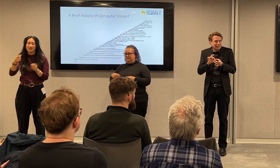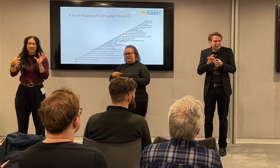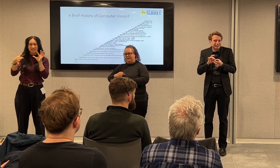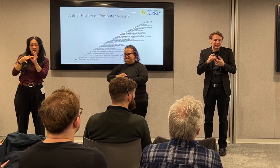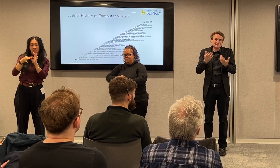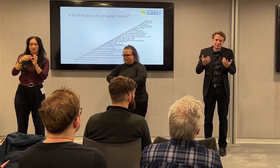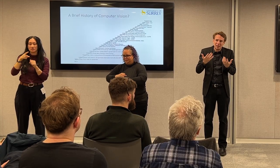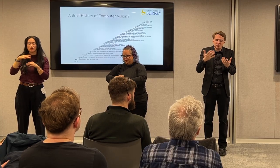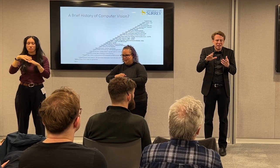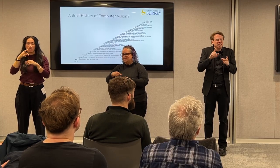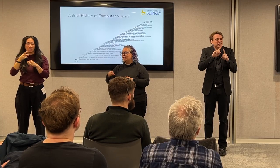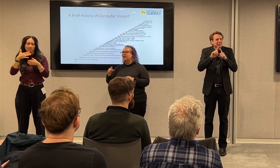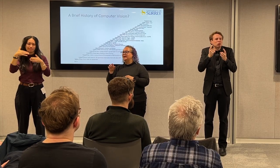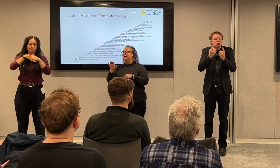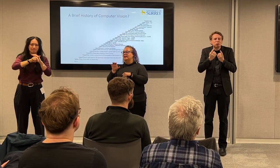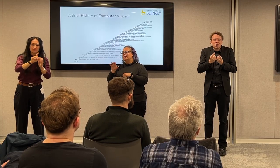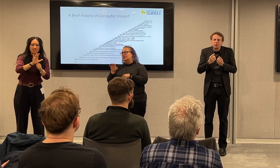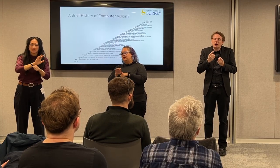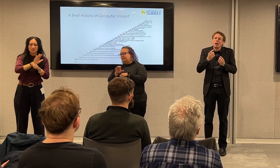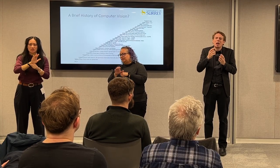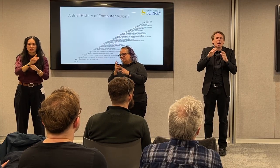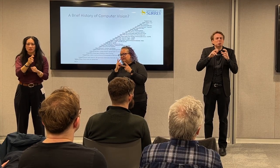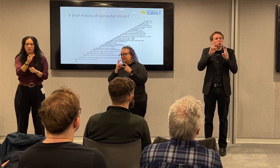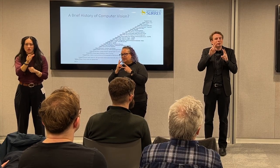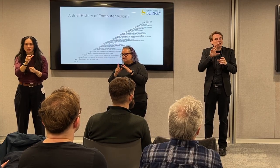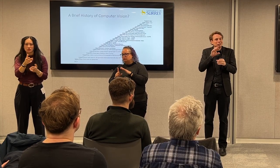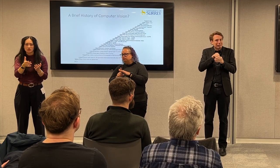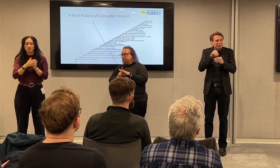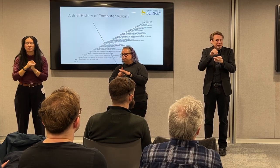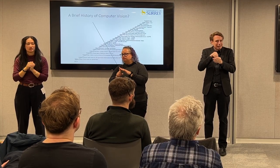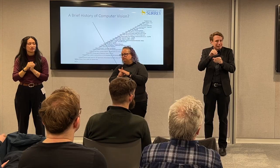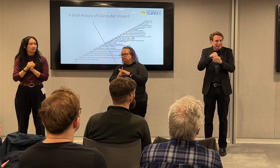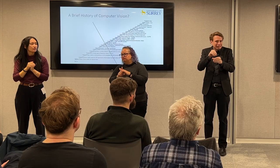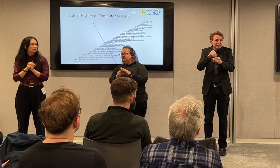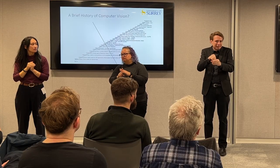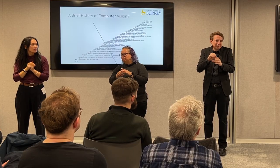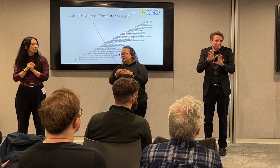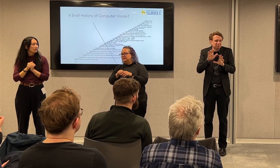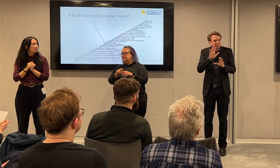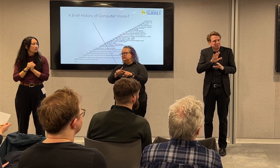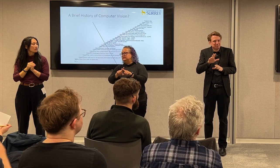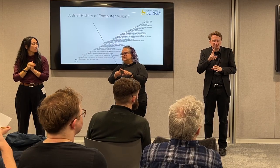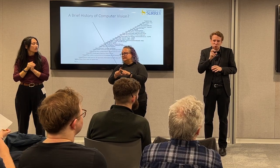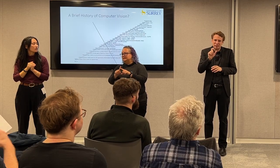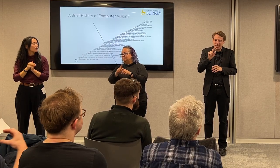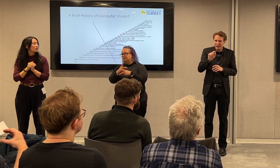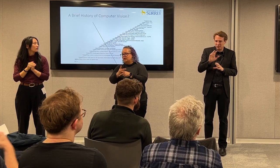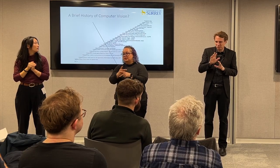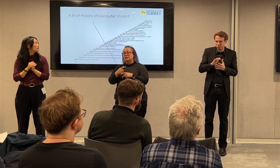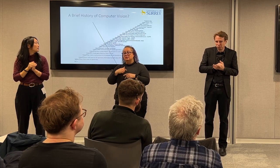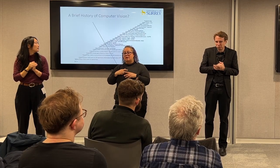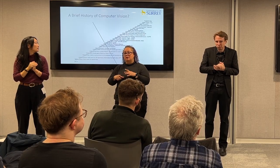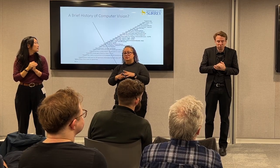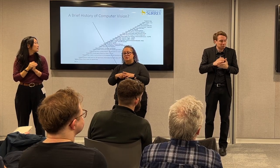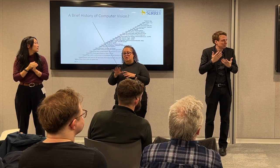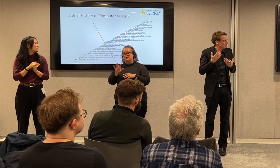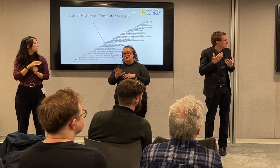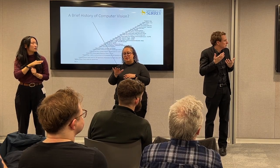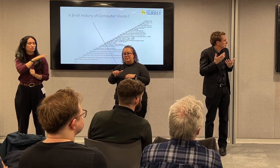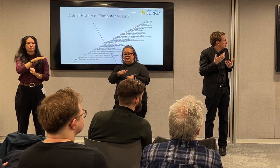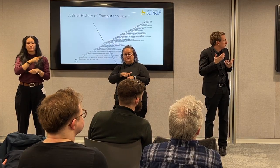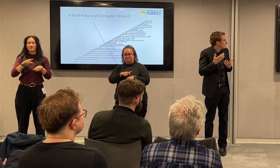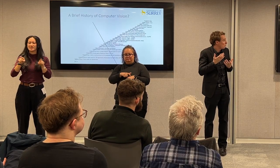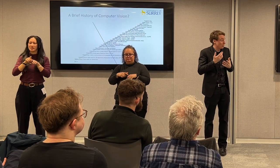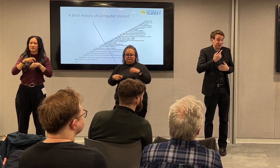find its way into products. But if you want to, this is where I came in. So